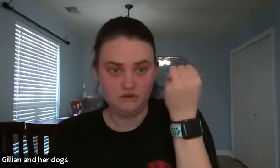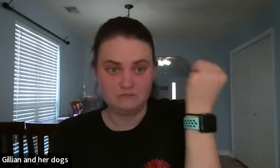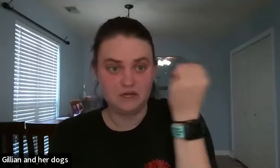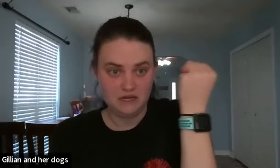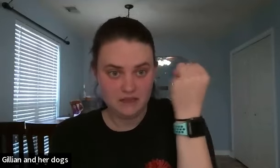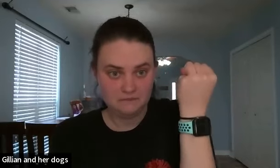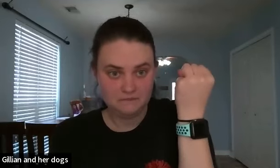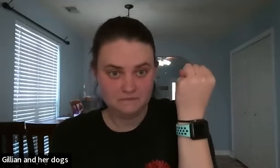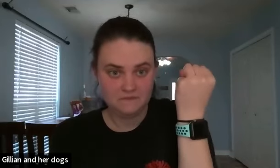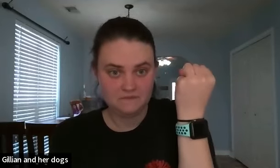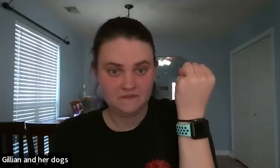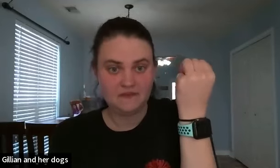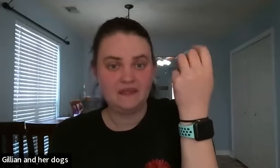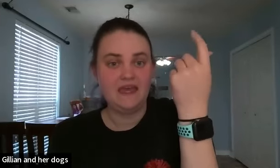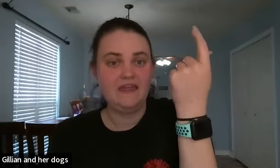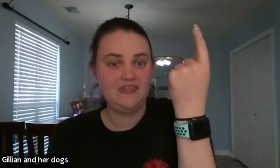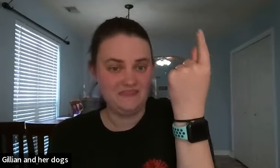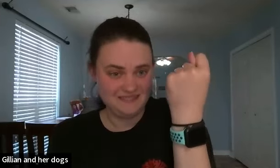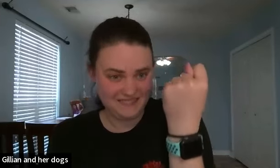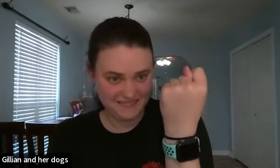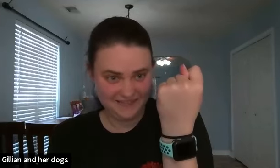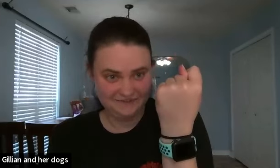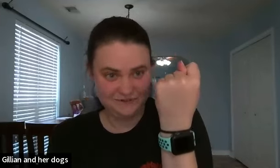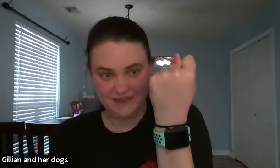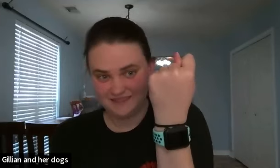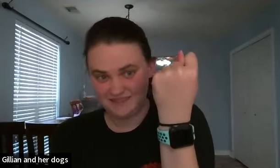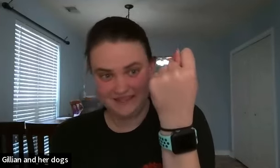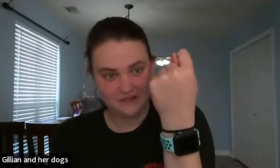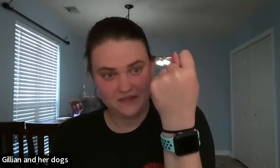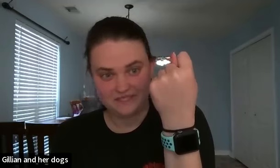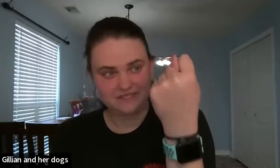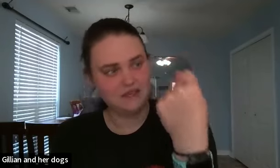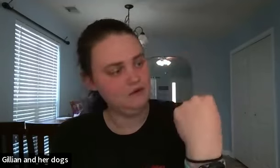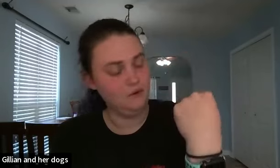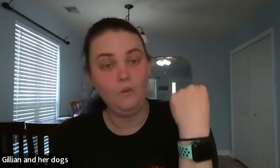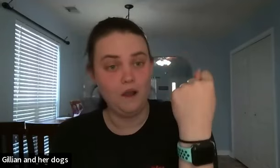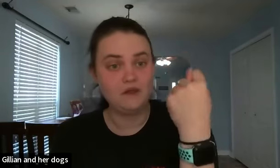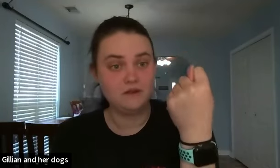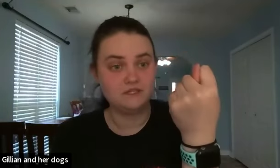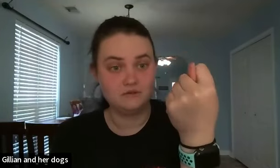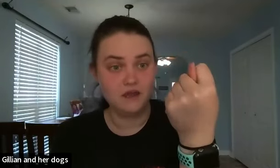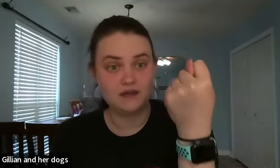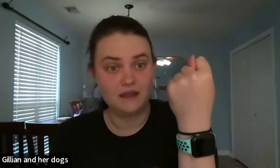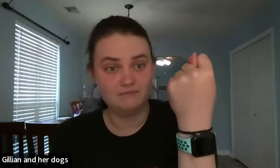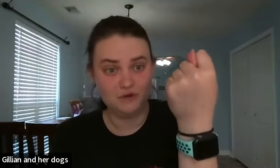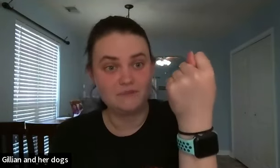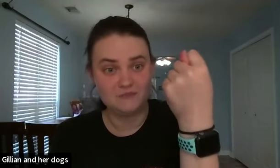it's a Monday. And then the T for that, again, the thumb is sticking out. I don't know why my thumb is so red and I promise I'm